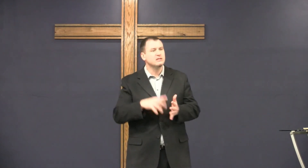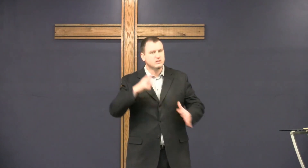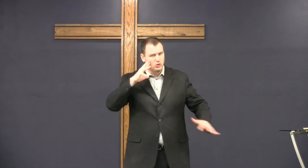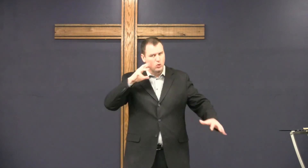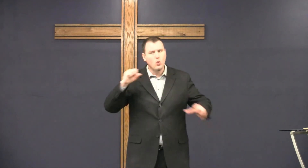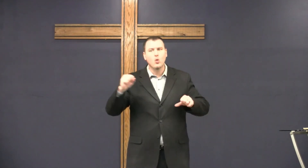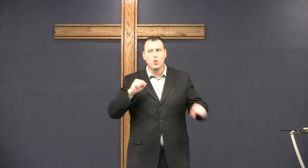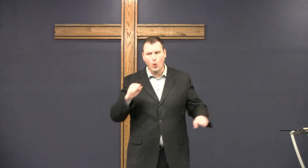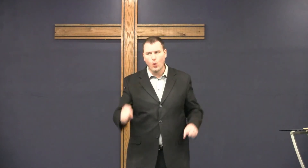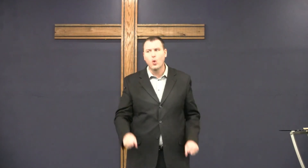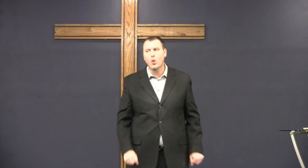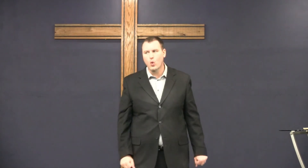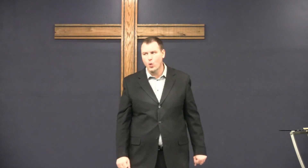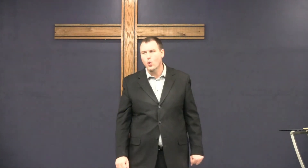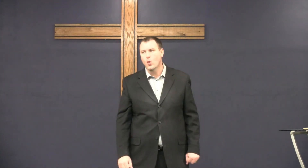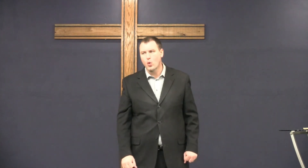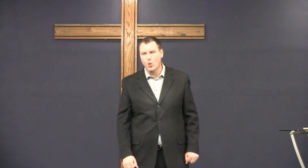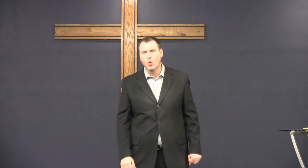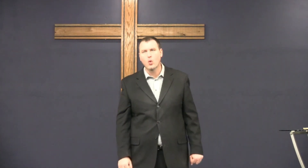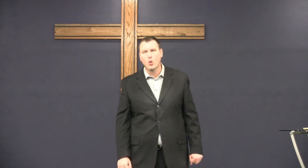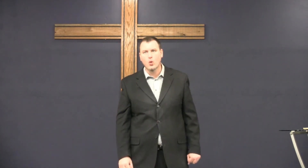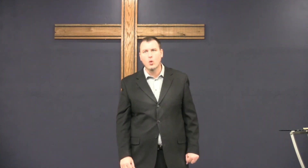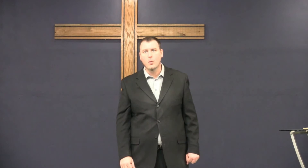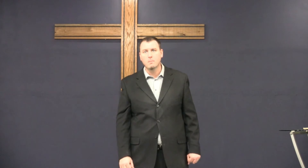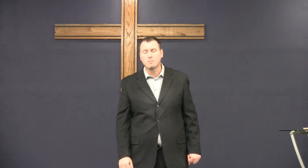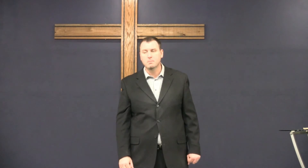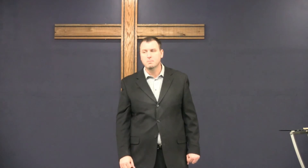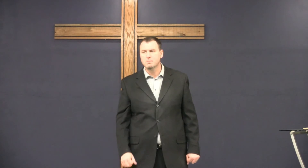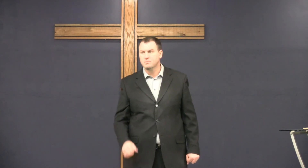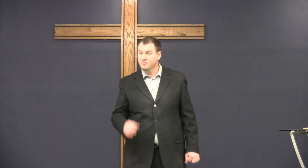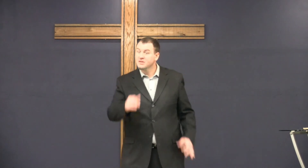Oh, this is a big deal.